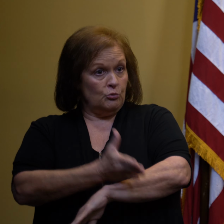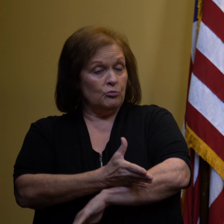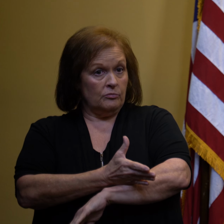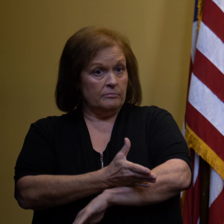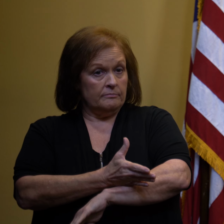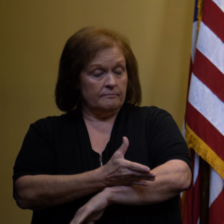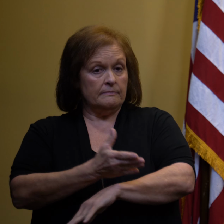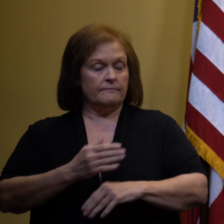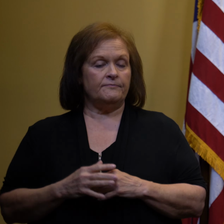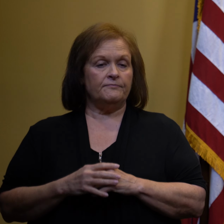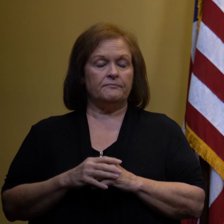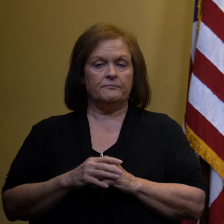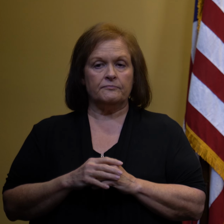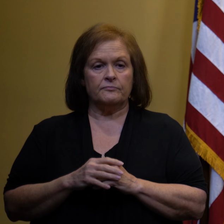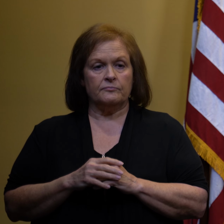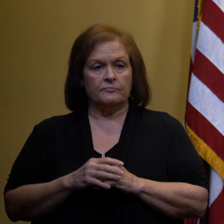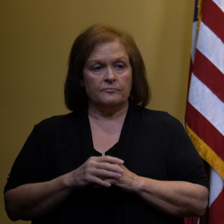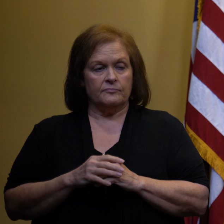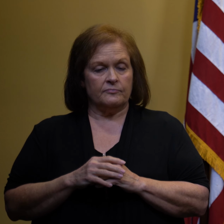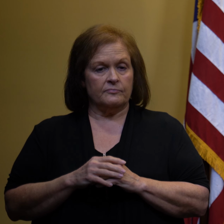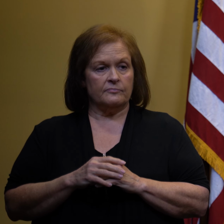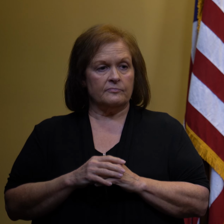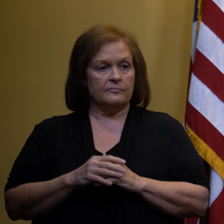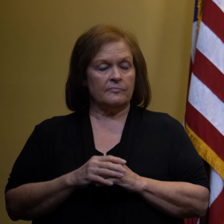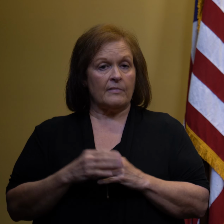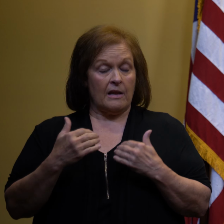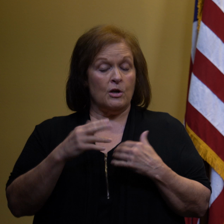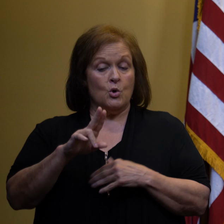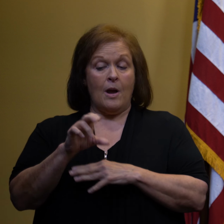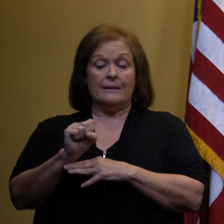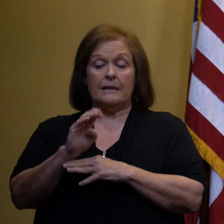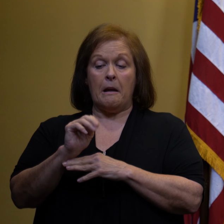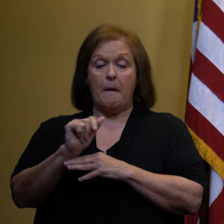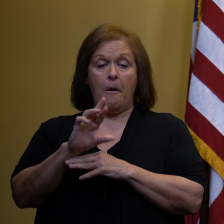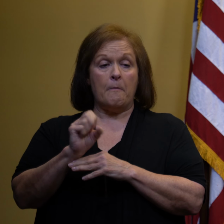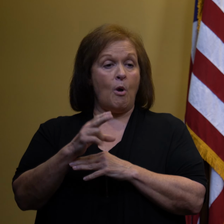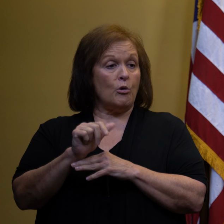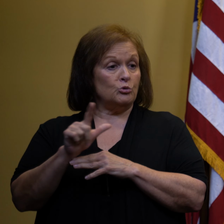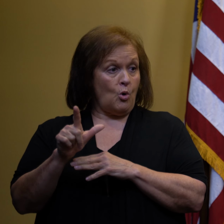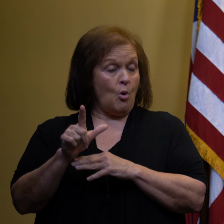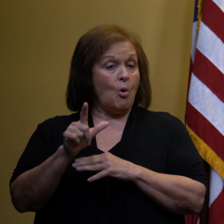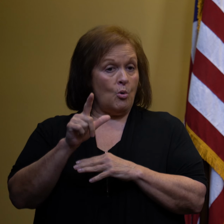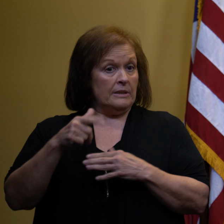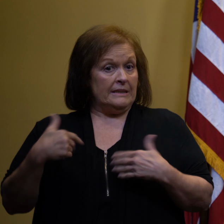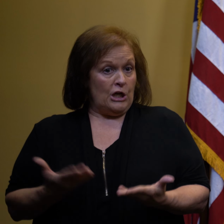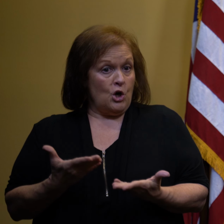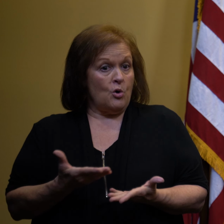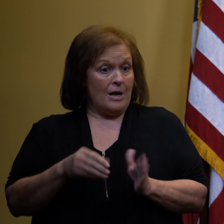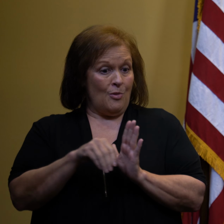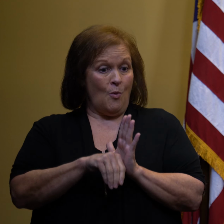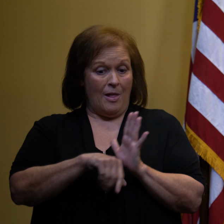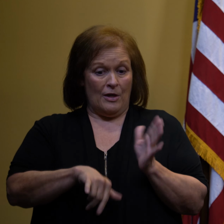labor coming. We did have the U.S. Marshal in the city of New Orleans